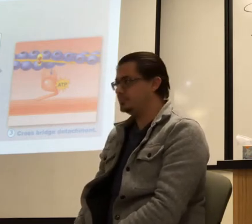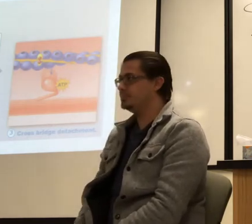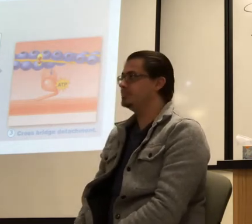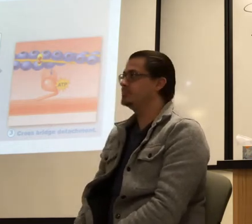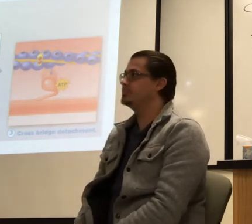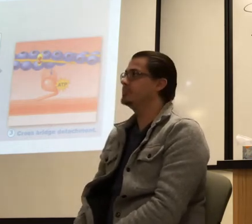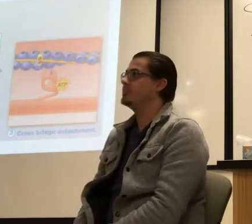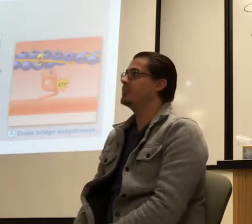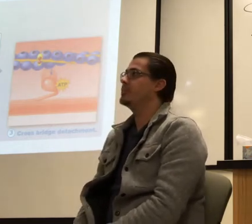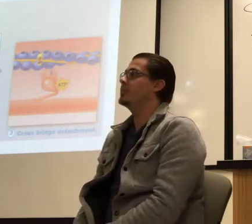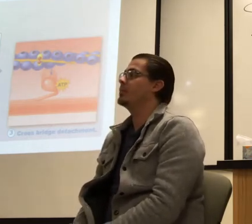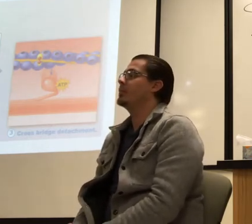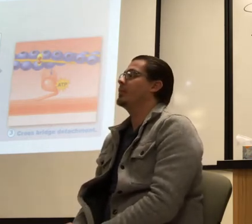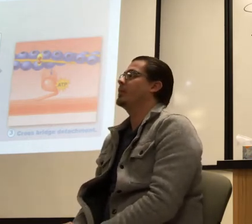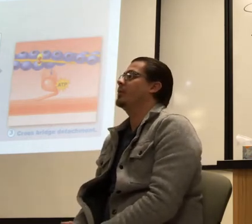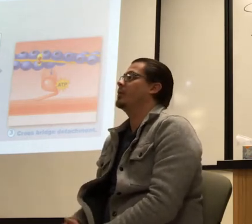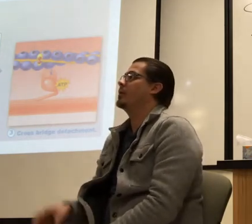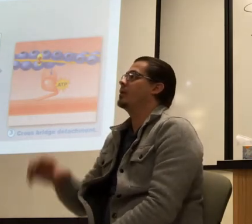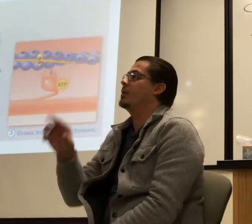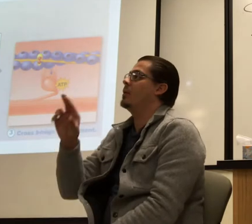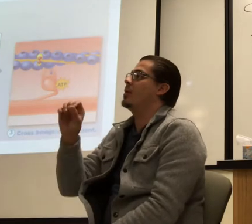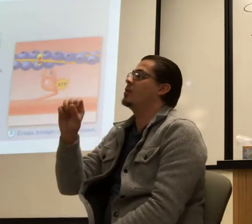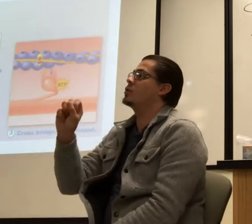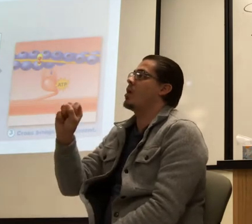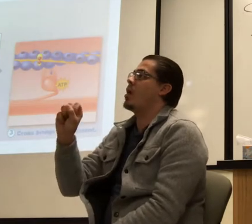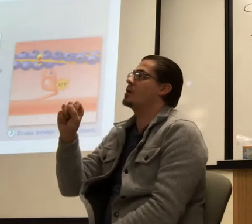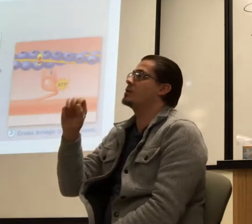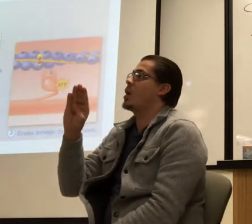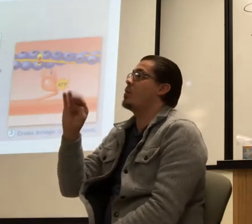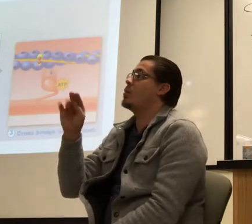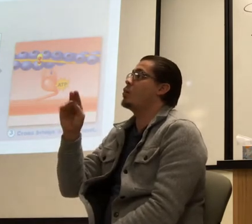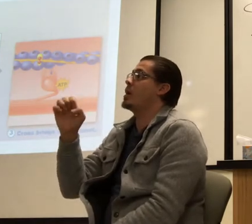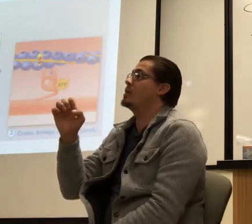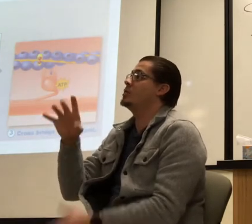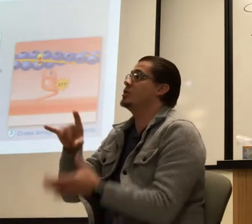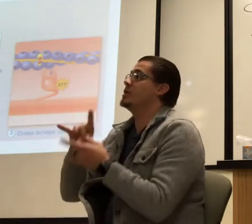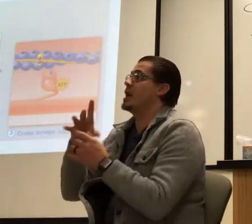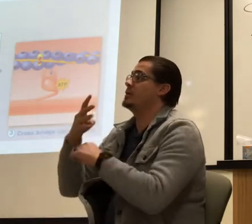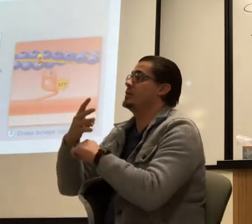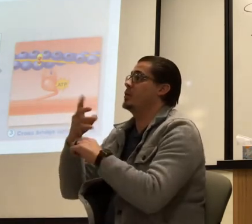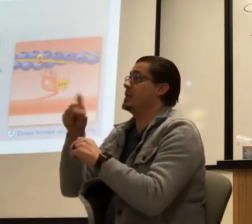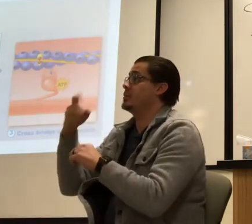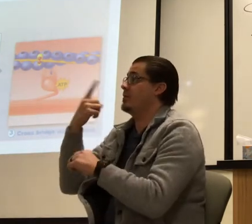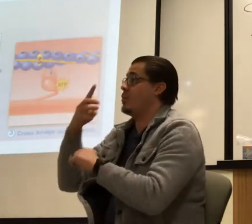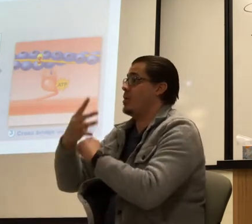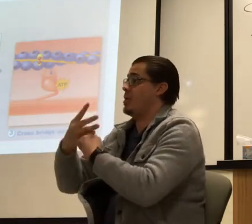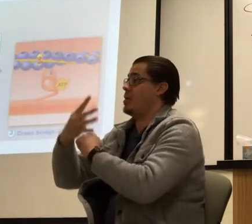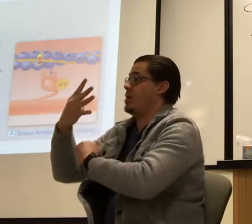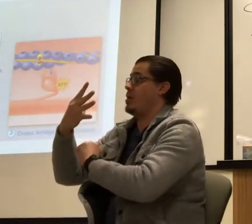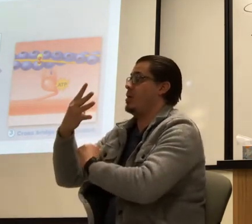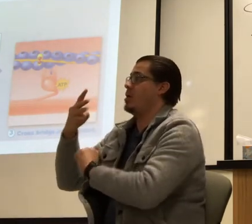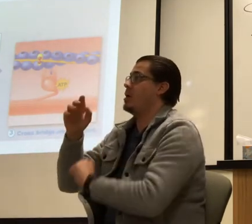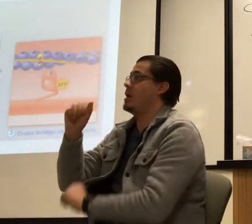Cross-bridge detachment, what is necessary for that cross-bridge to break is ATP